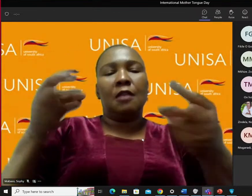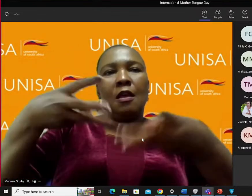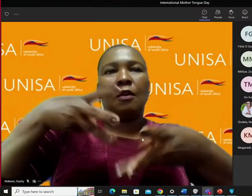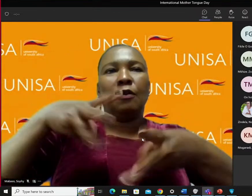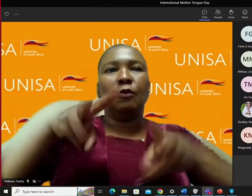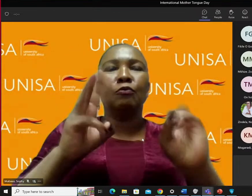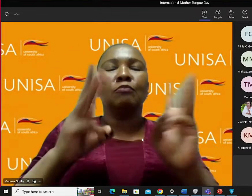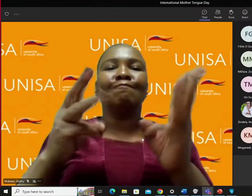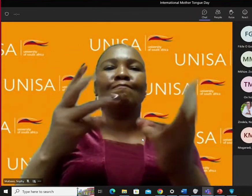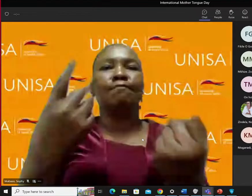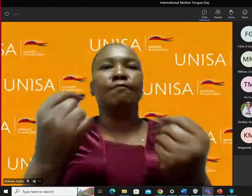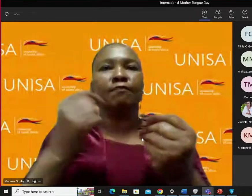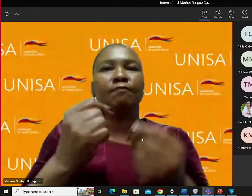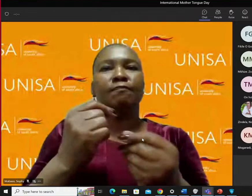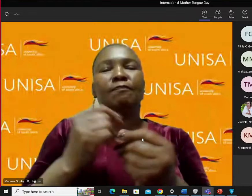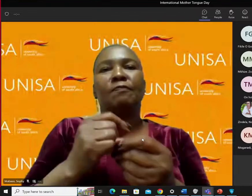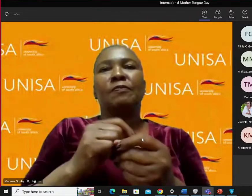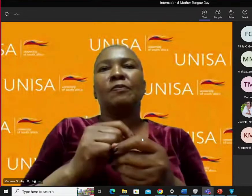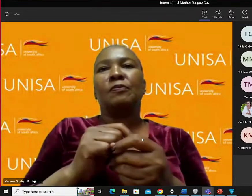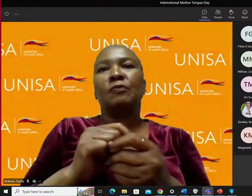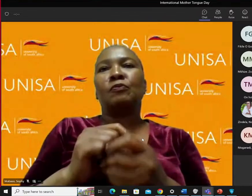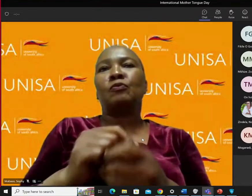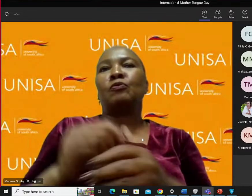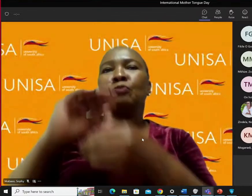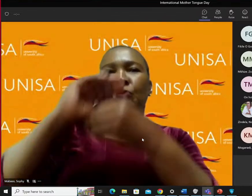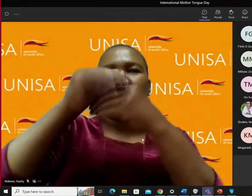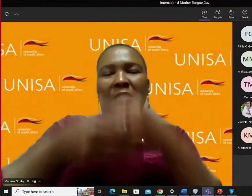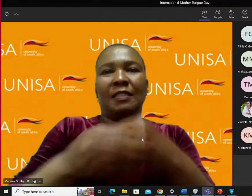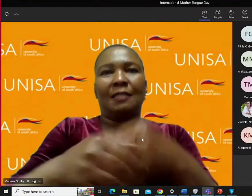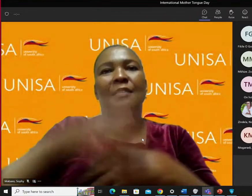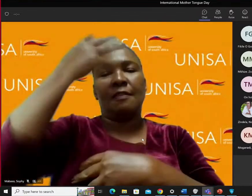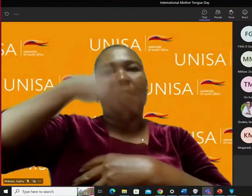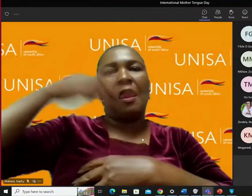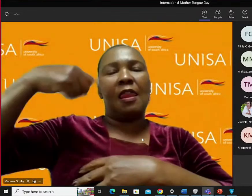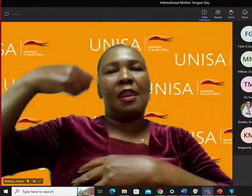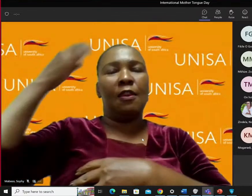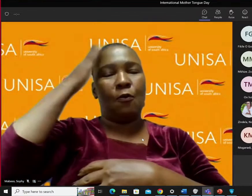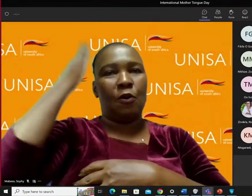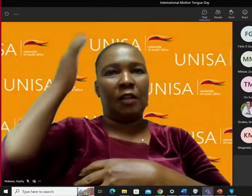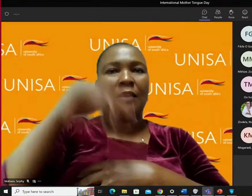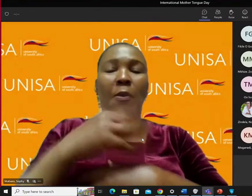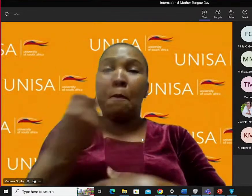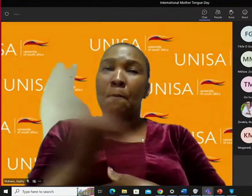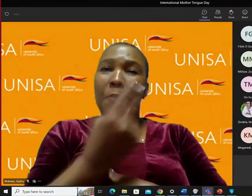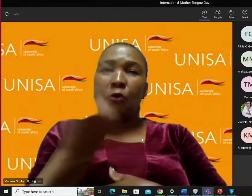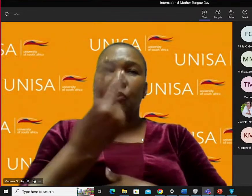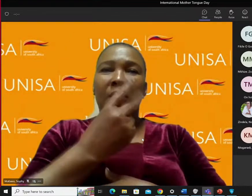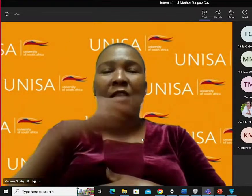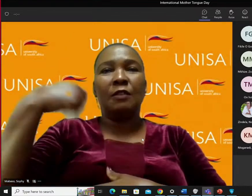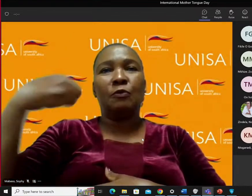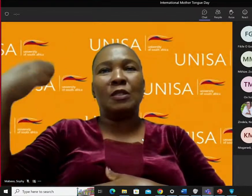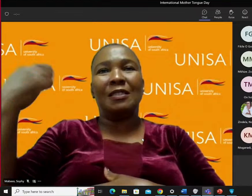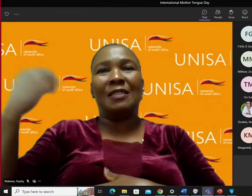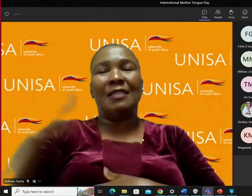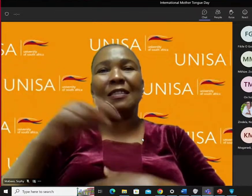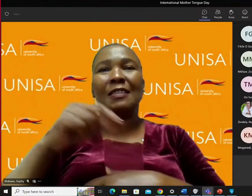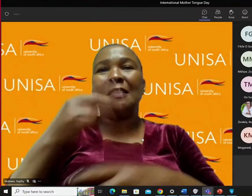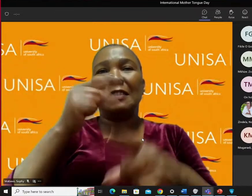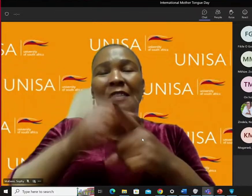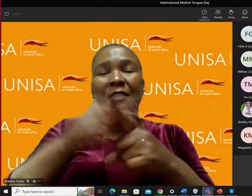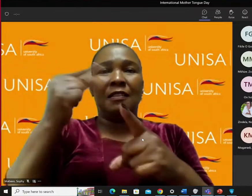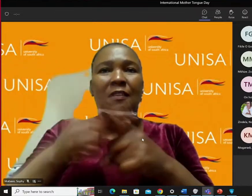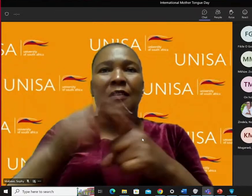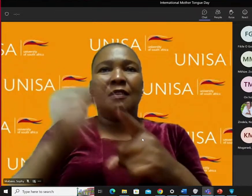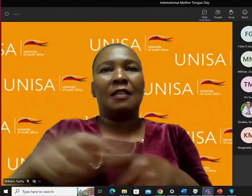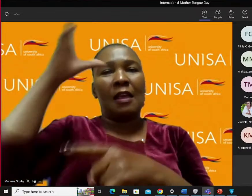to preserve the indigenous knowledge. Now, both the linguistic terms that I mentioned and the African